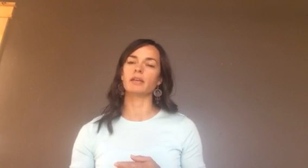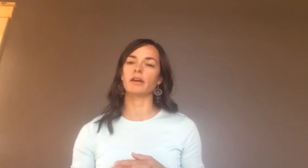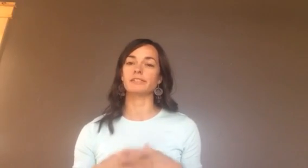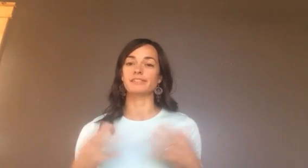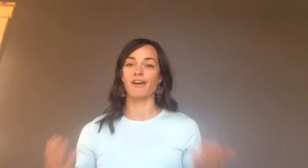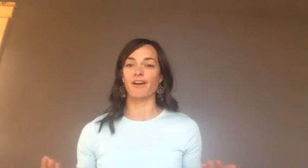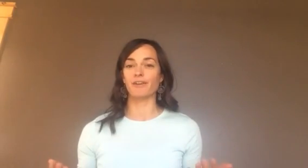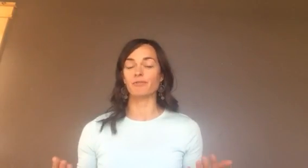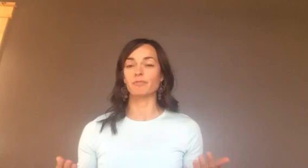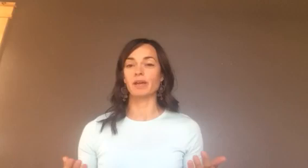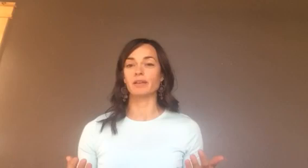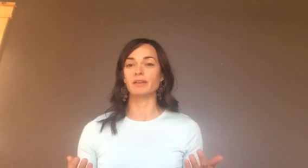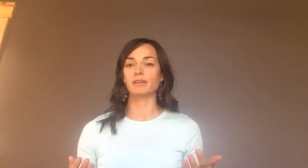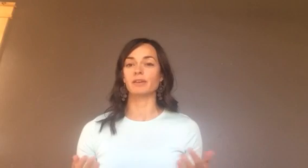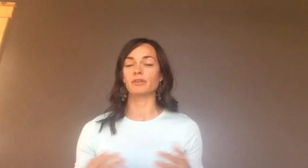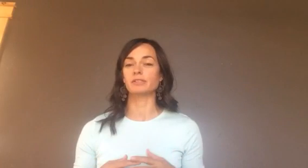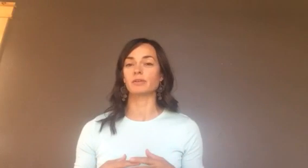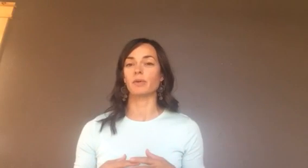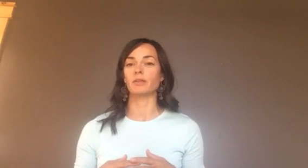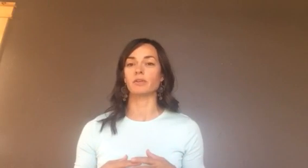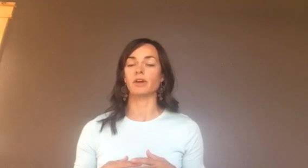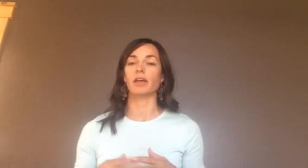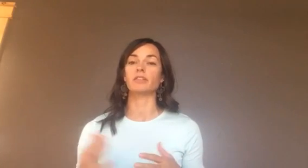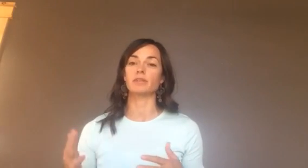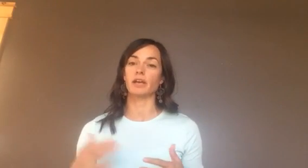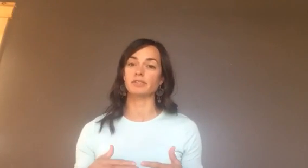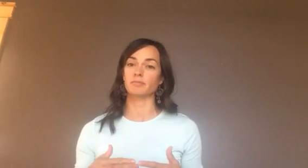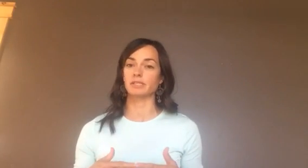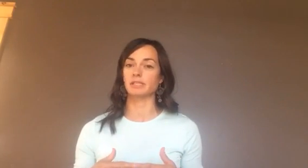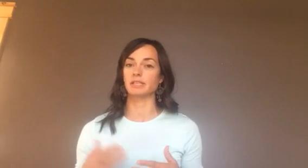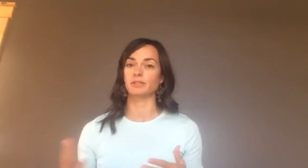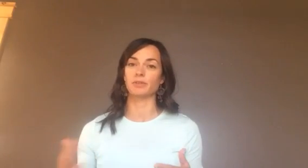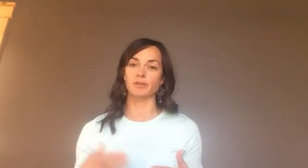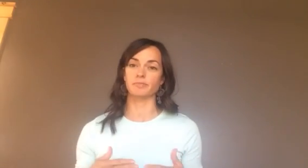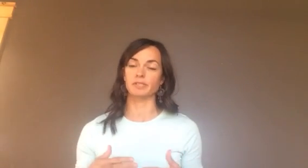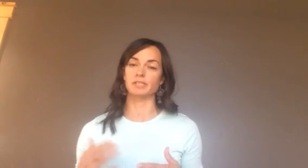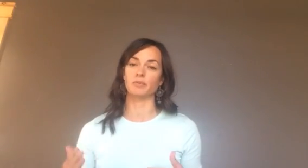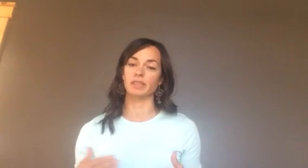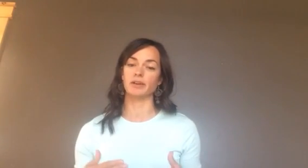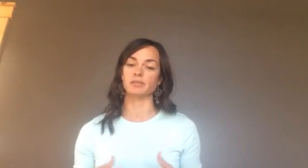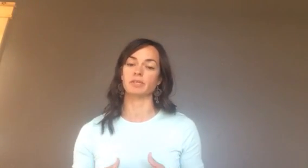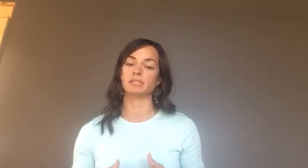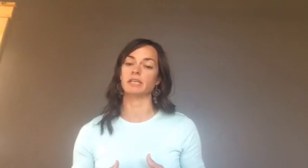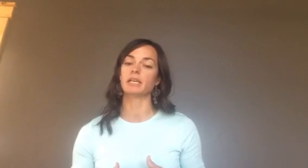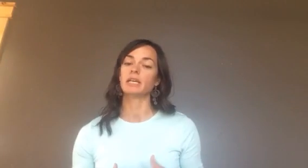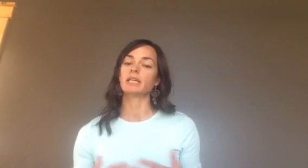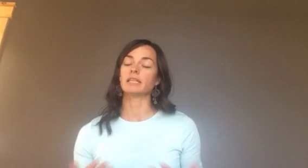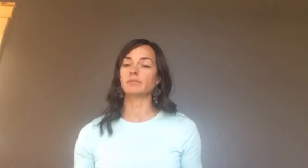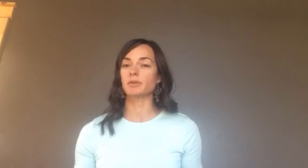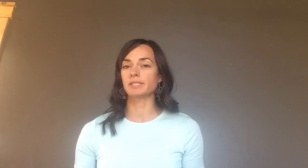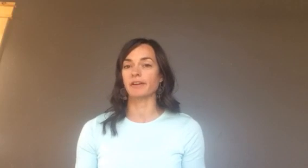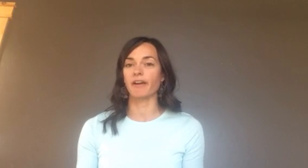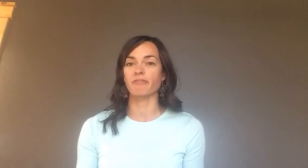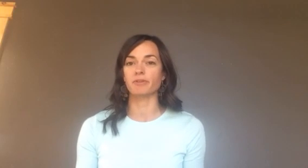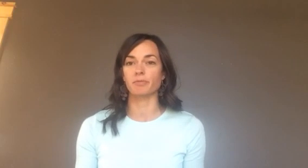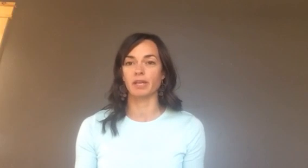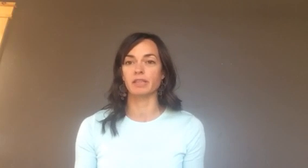our song, we've been noticing when we've got 3000 BC, 2000 BC, 1000 BC. This week we start off with